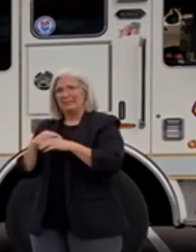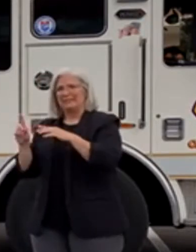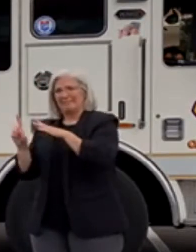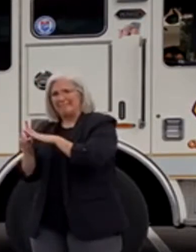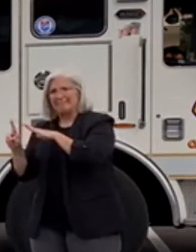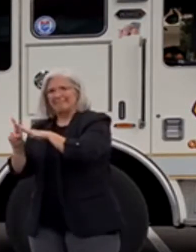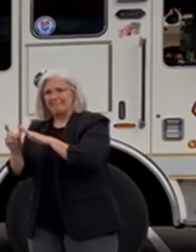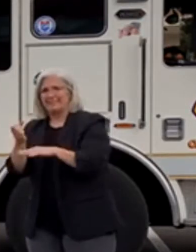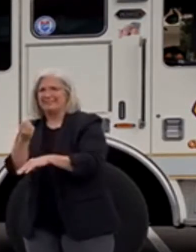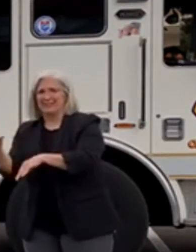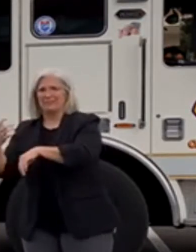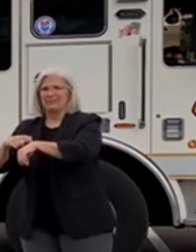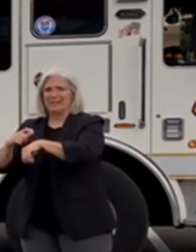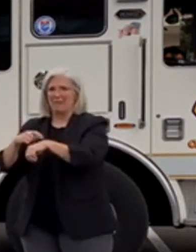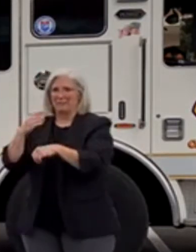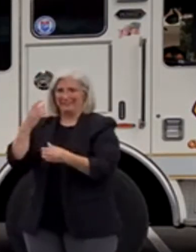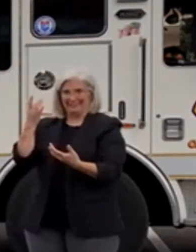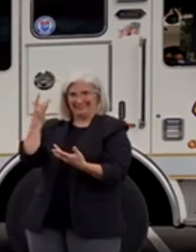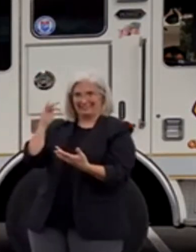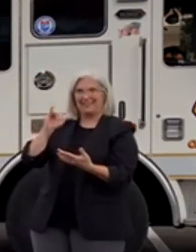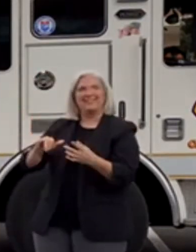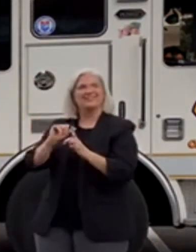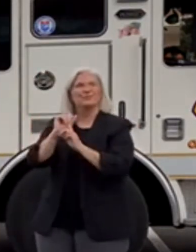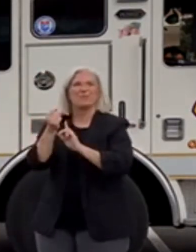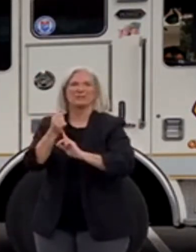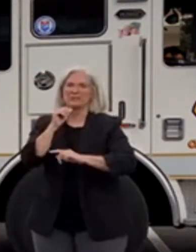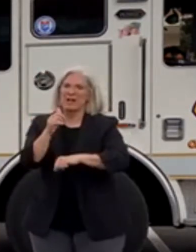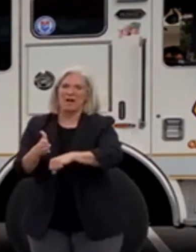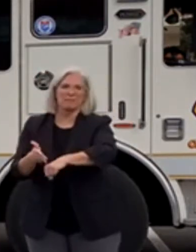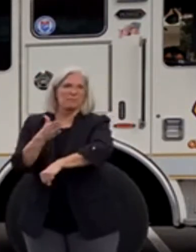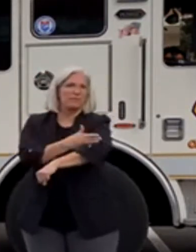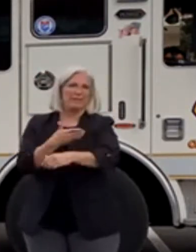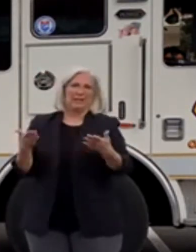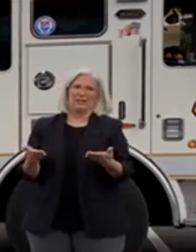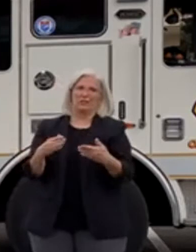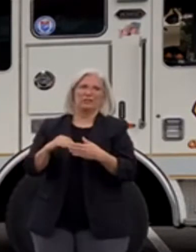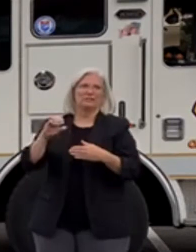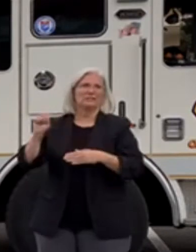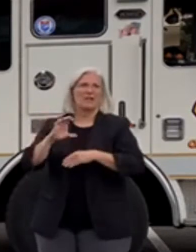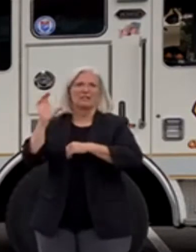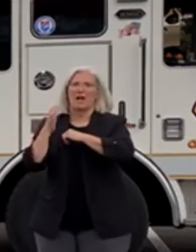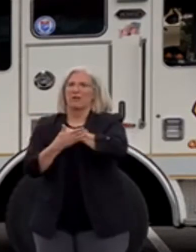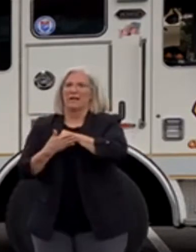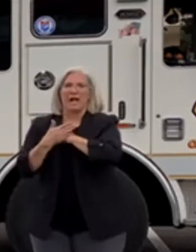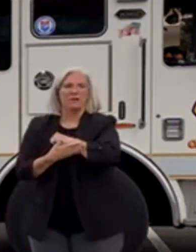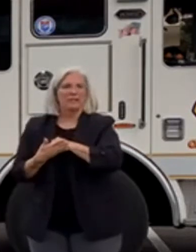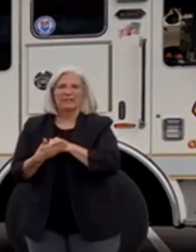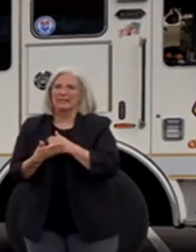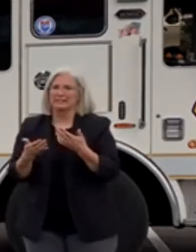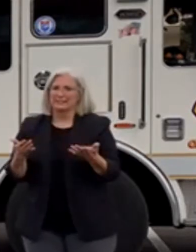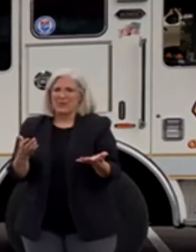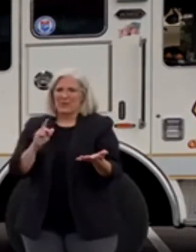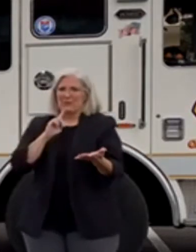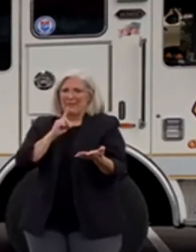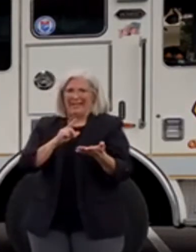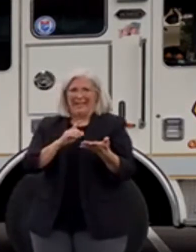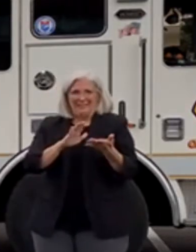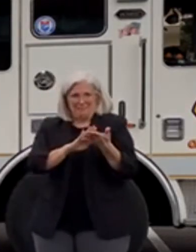not getting better here in Santa Clara County with respect to COVID. It's actually getting a lot